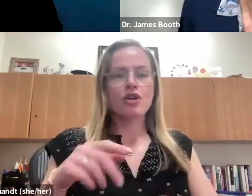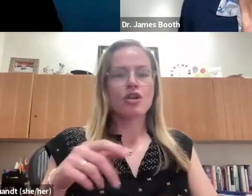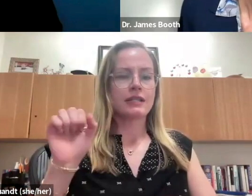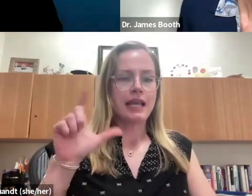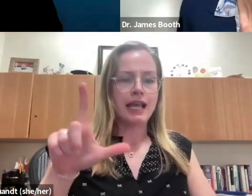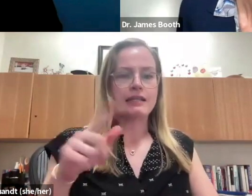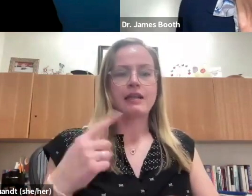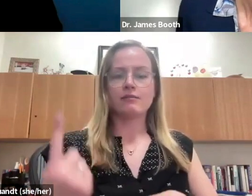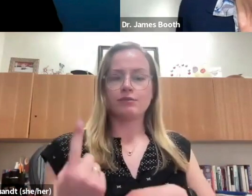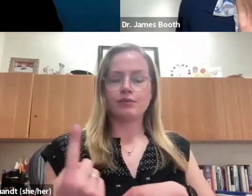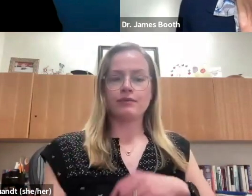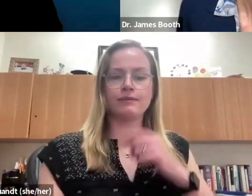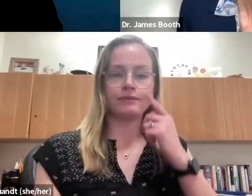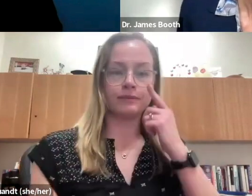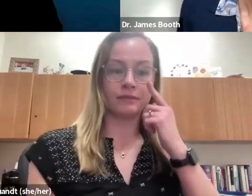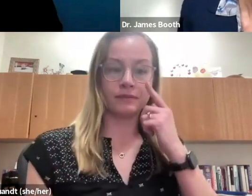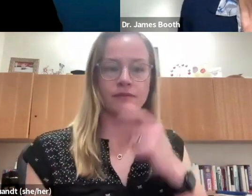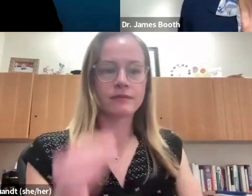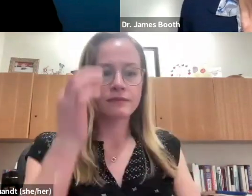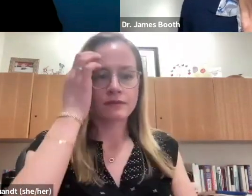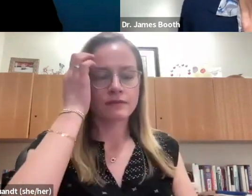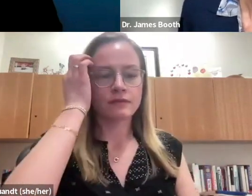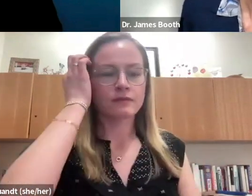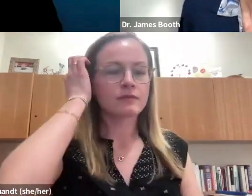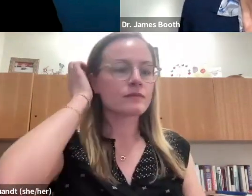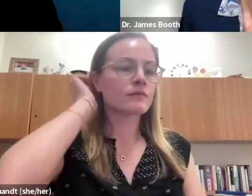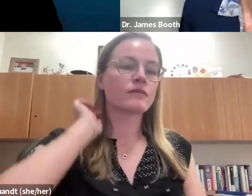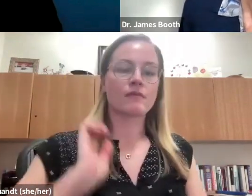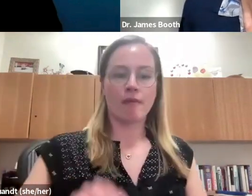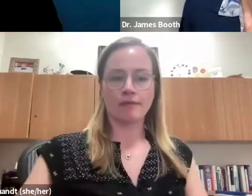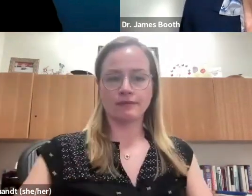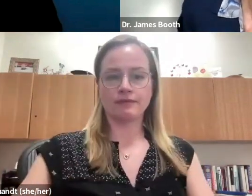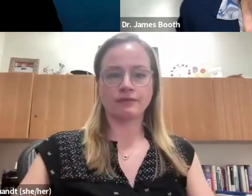ASL and English, or just sign language?